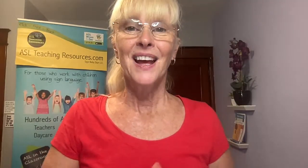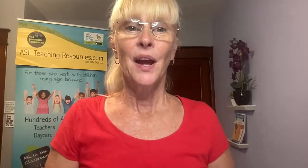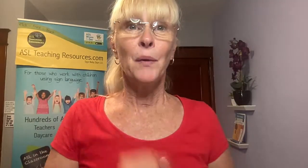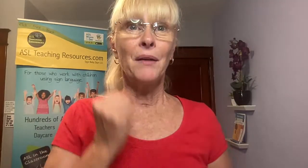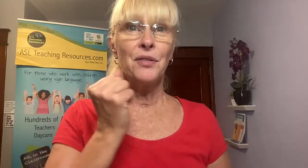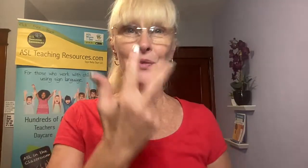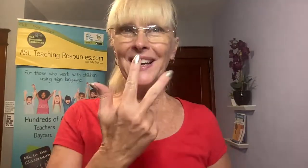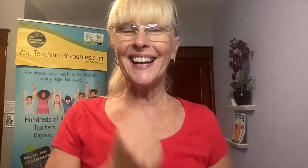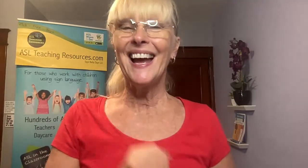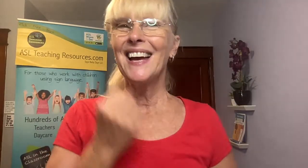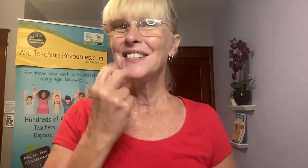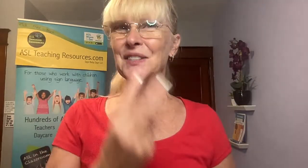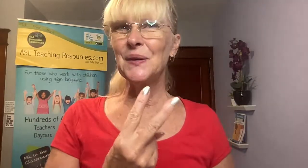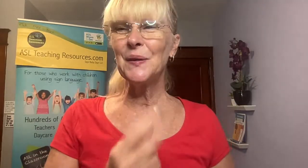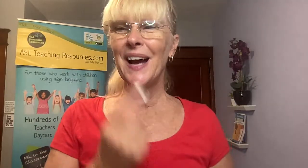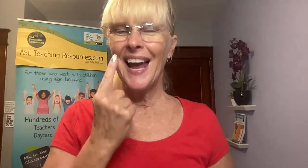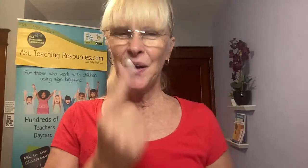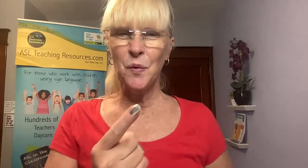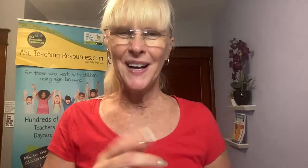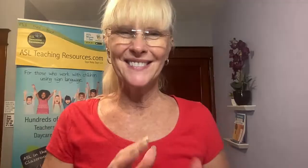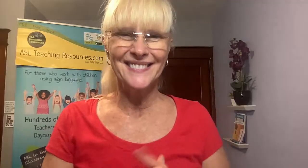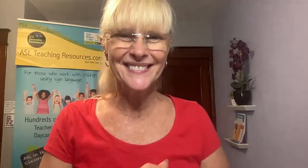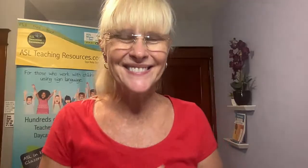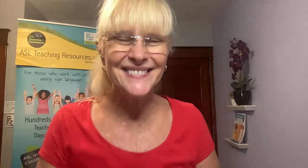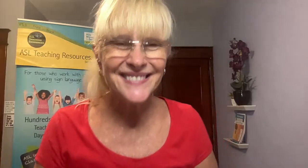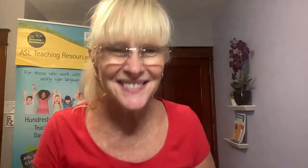We have 3, 2, and 1.